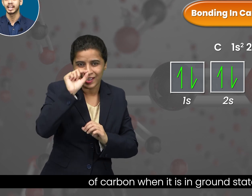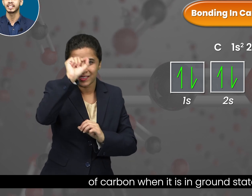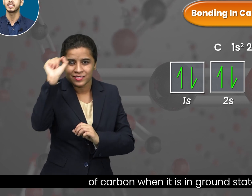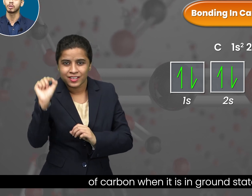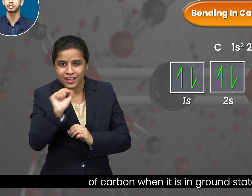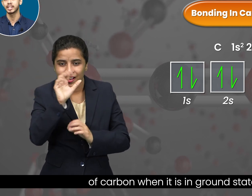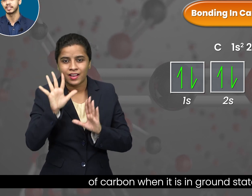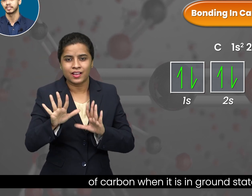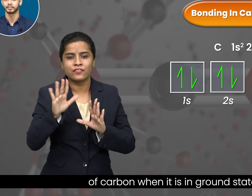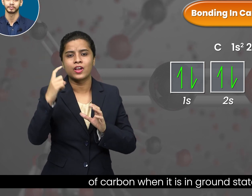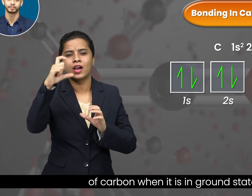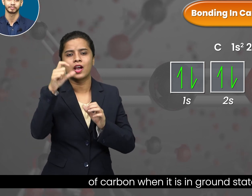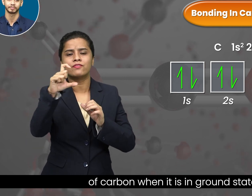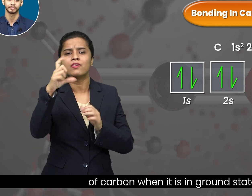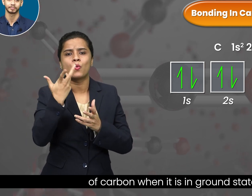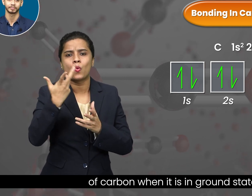is in ground state.